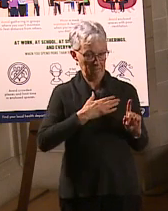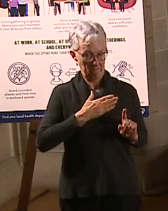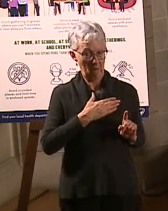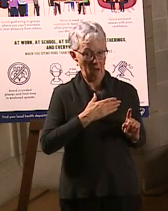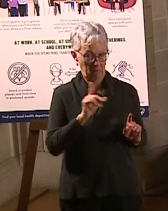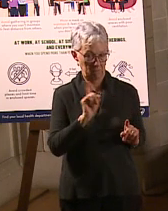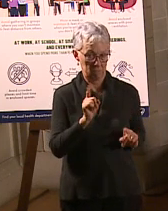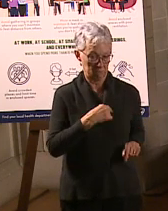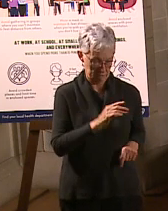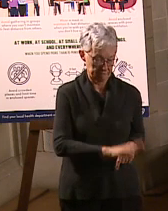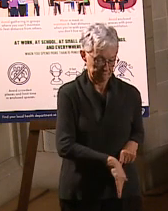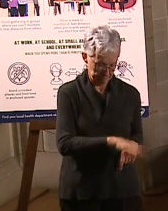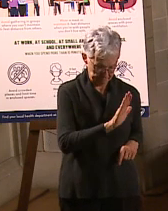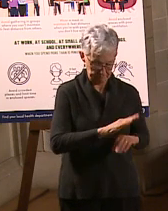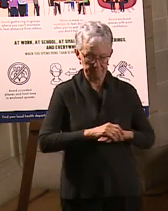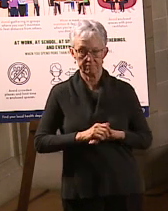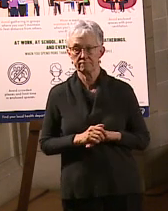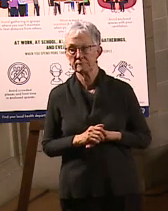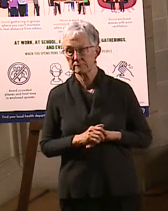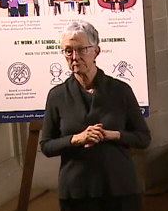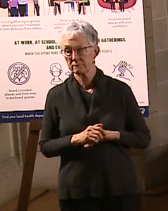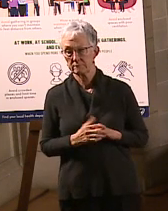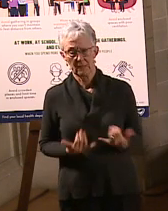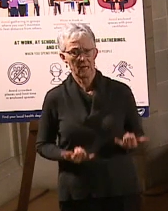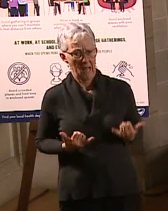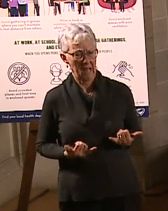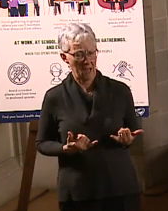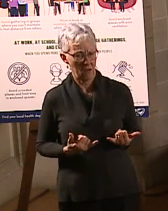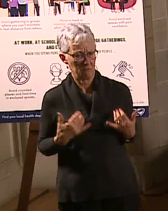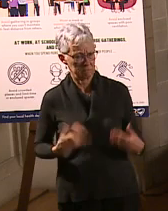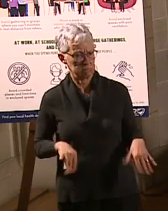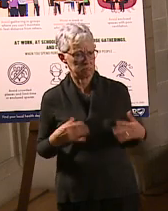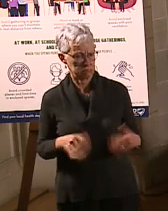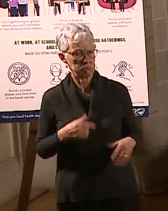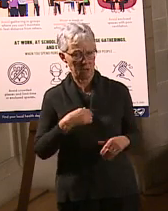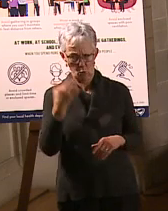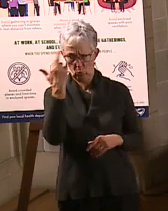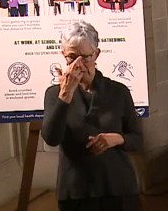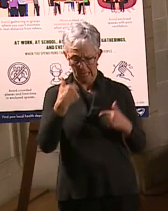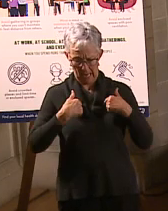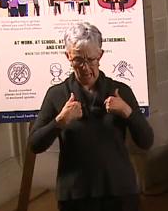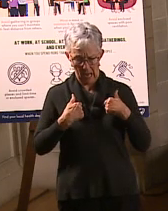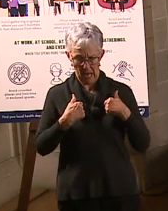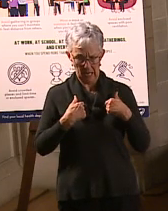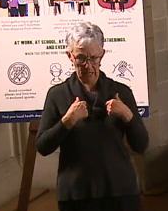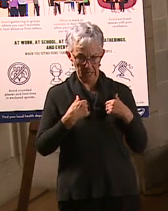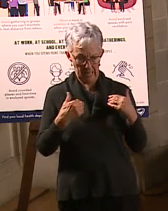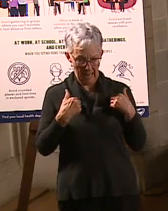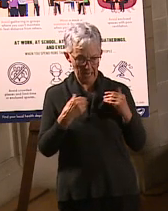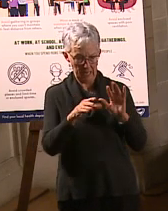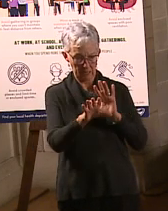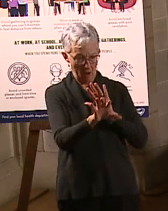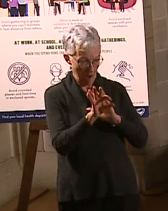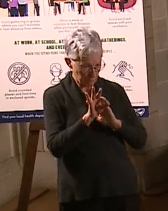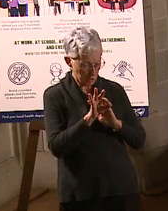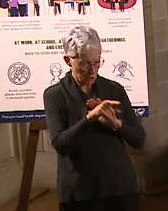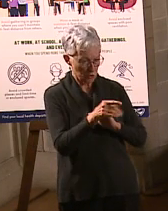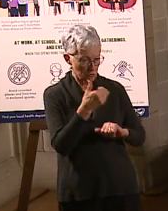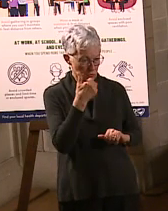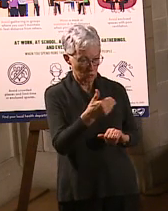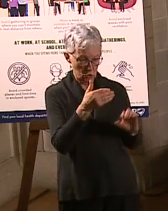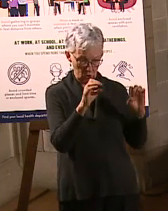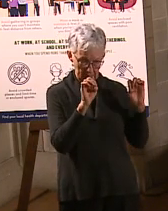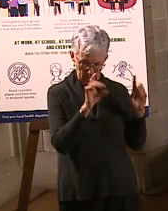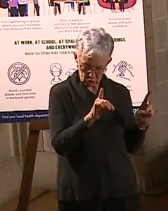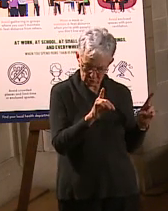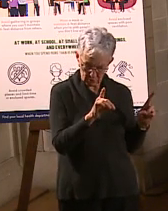so now I've realized that I've benefited from a high-quality education, and now is the time to dip back into the pool and